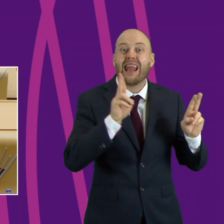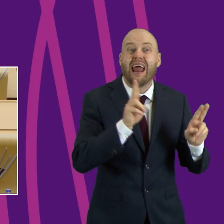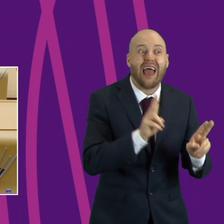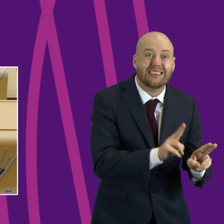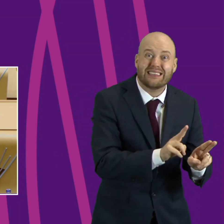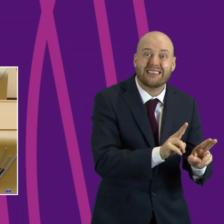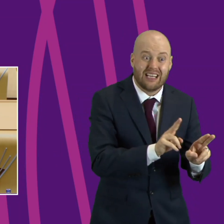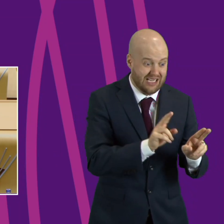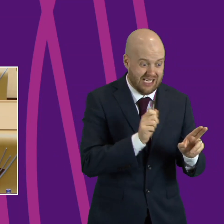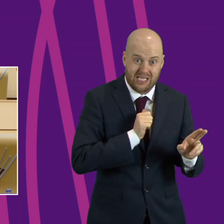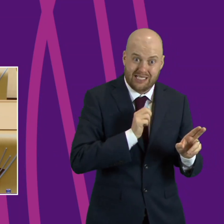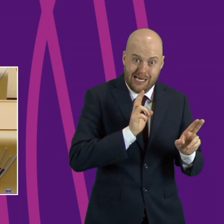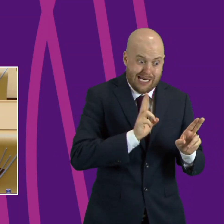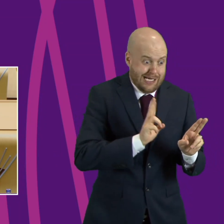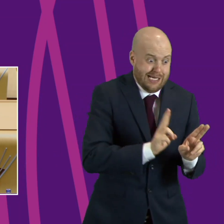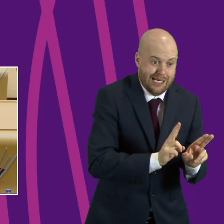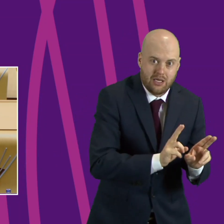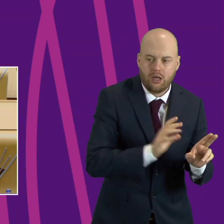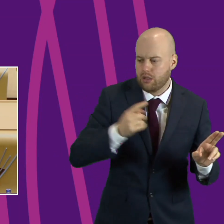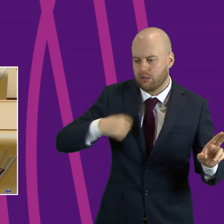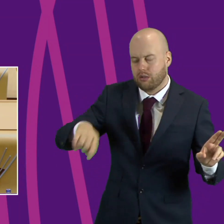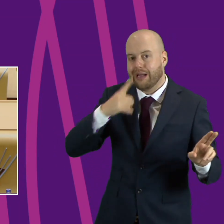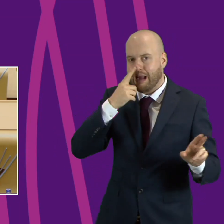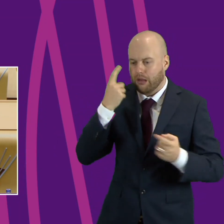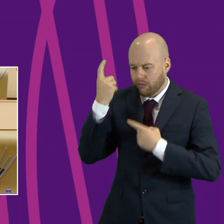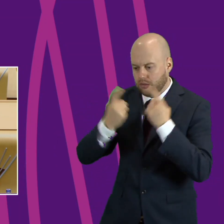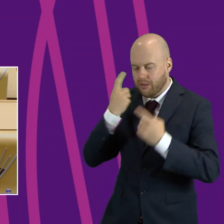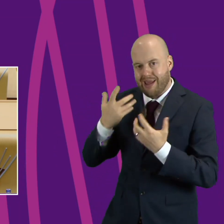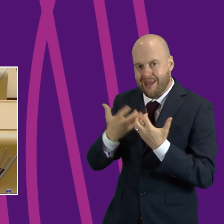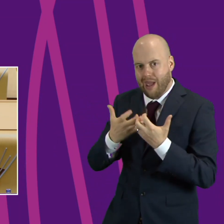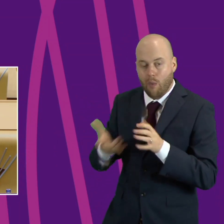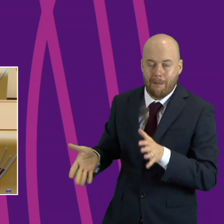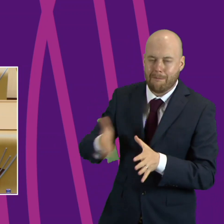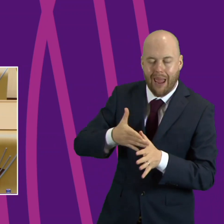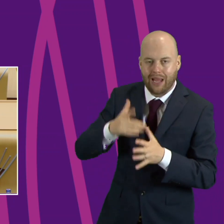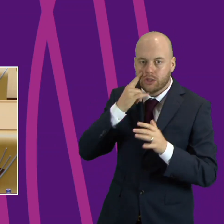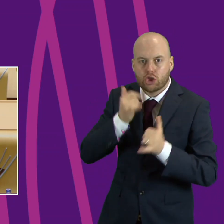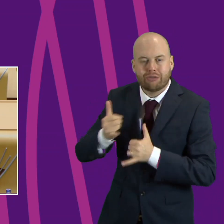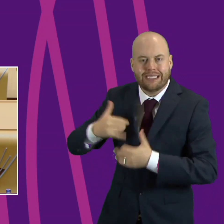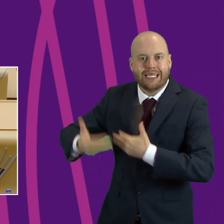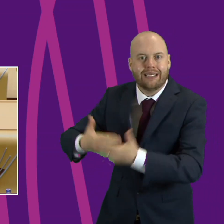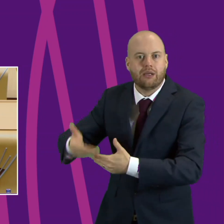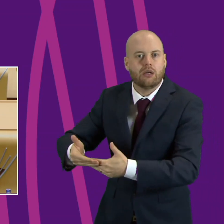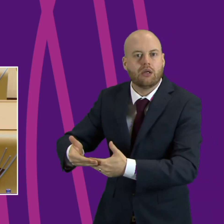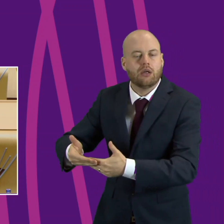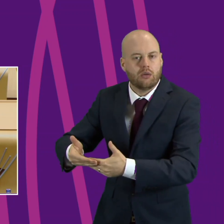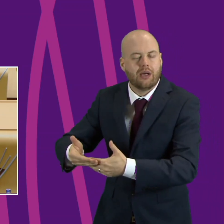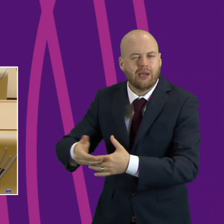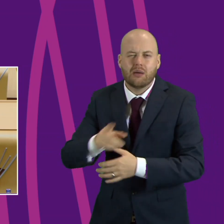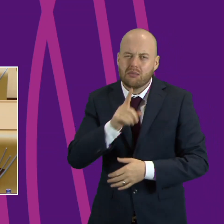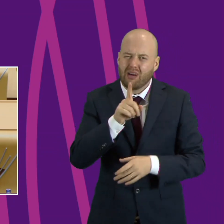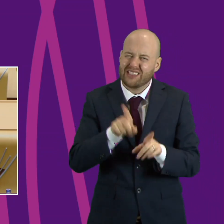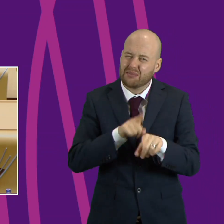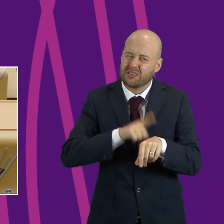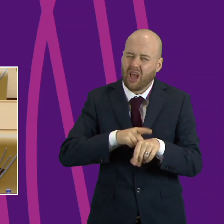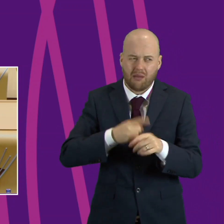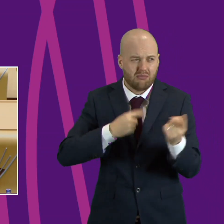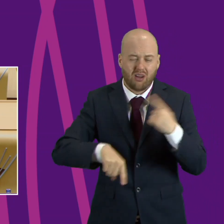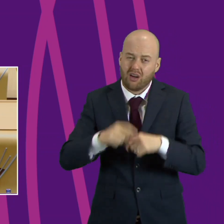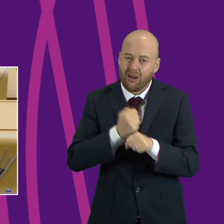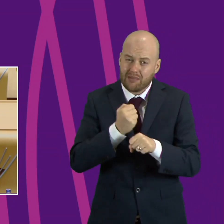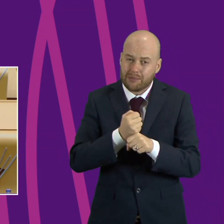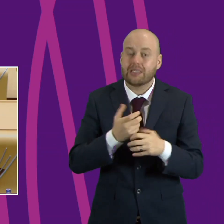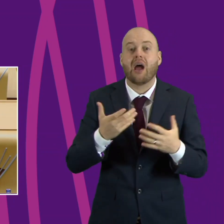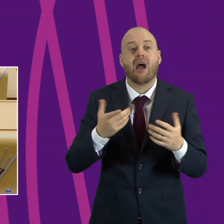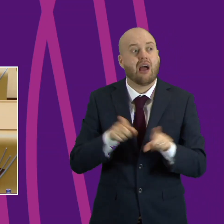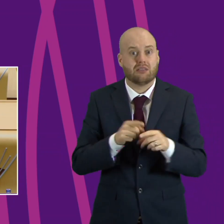But we also need to consider across government and with colleagues how, if we ease